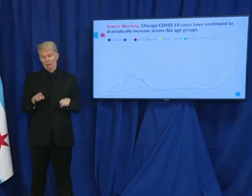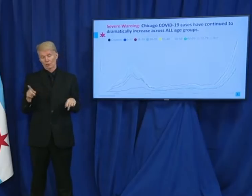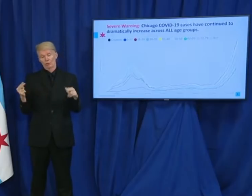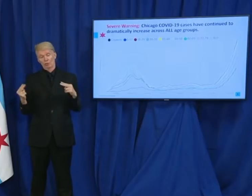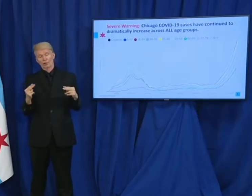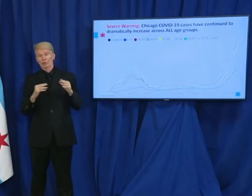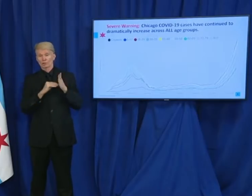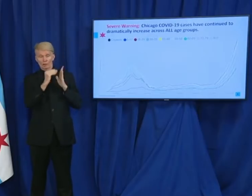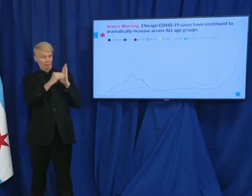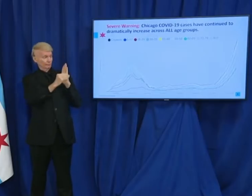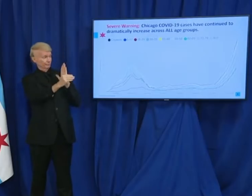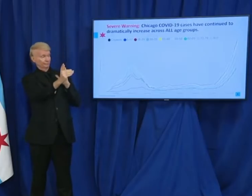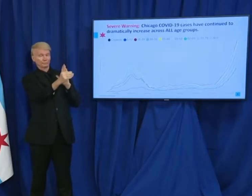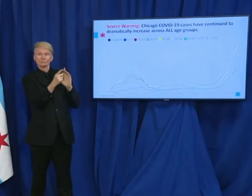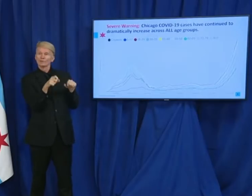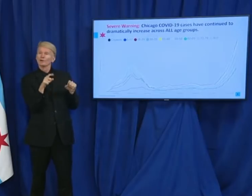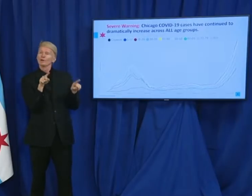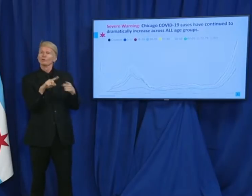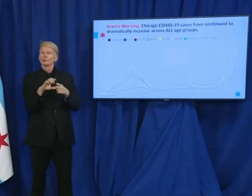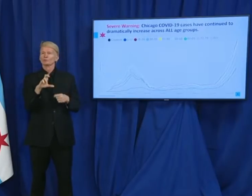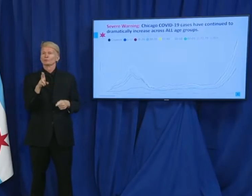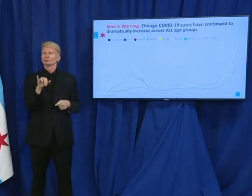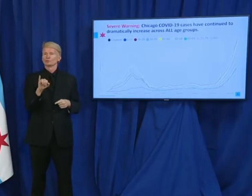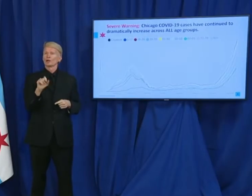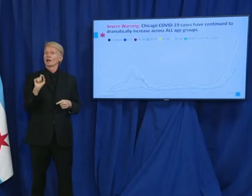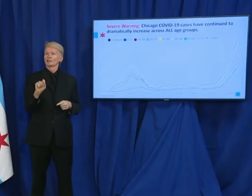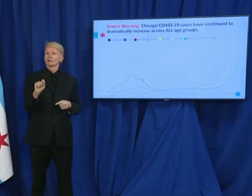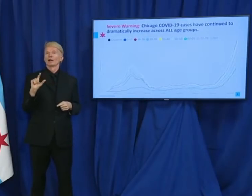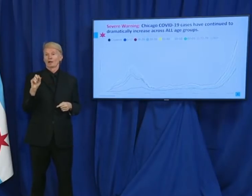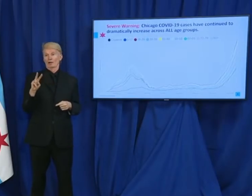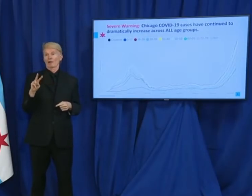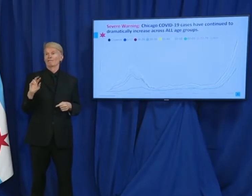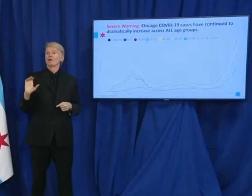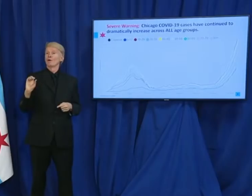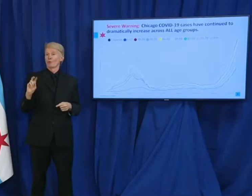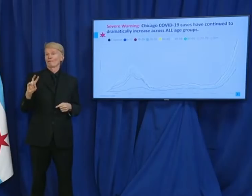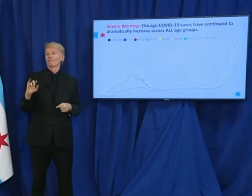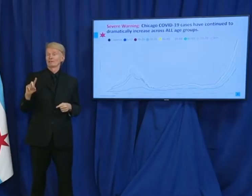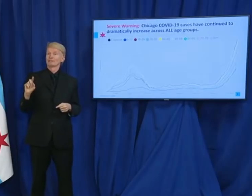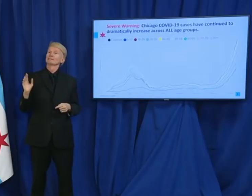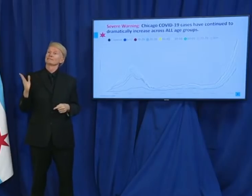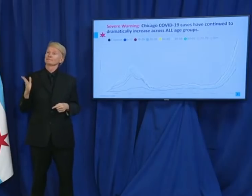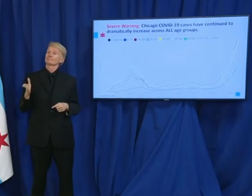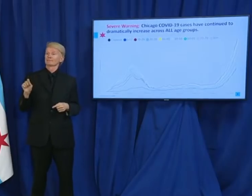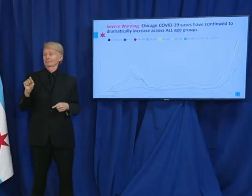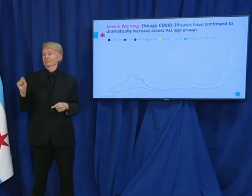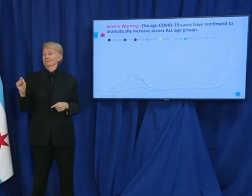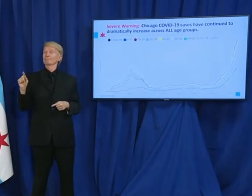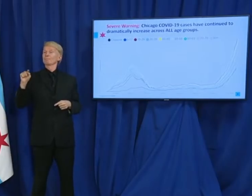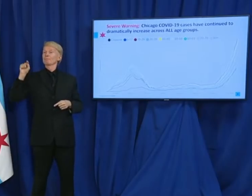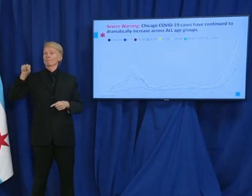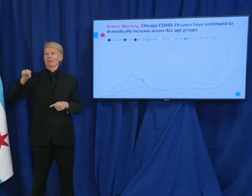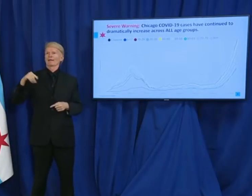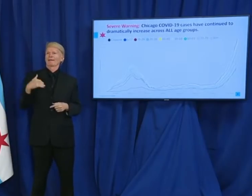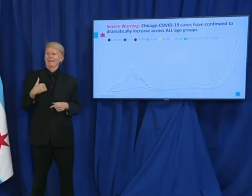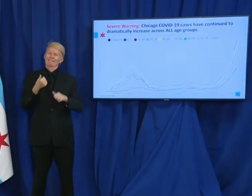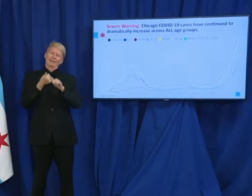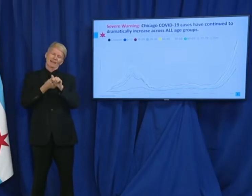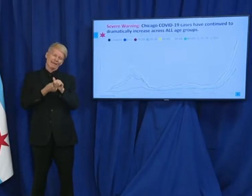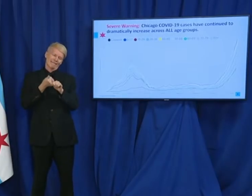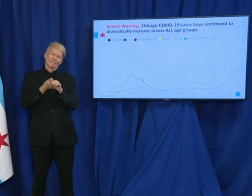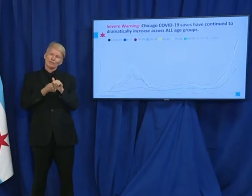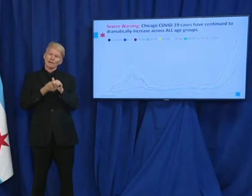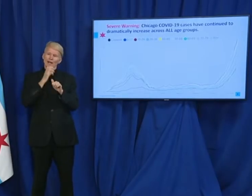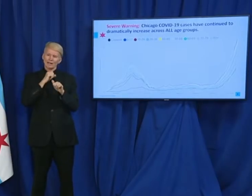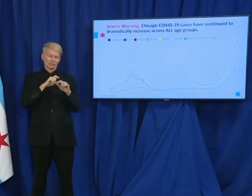look at this graph, and you can go to chi.gov/COVID- if you want to explore this yourself, every age group has